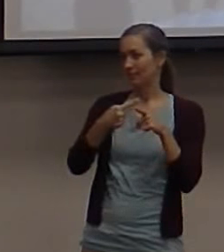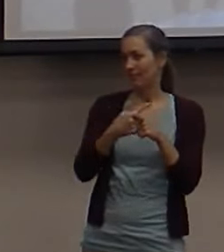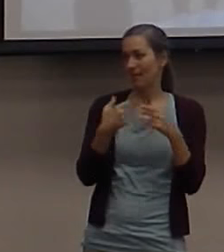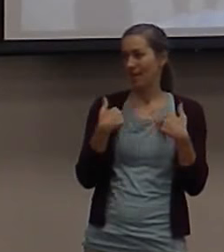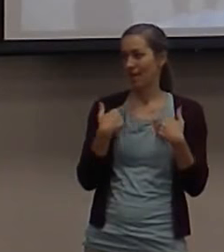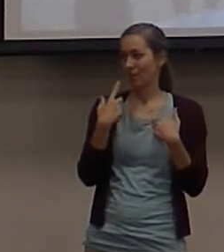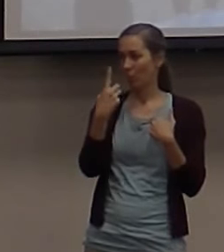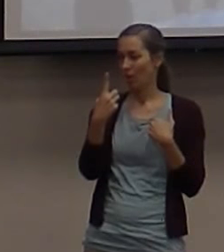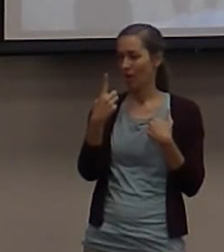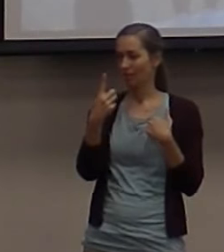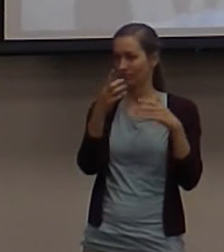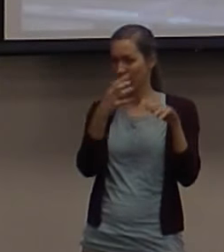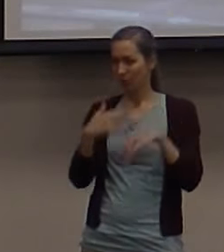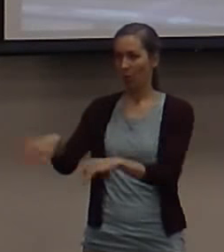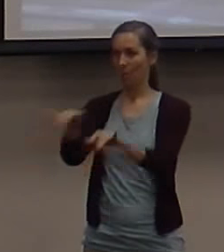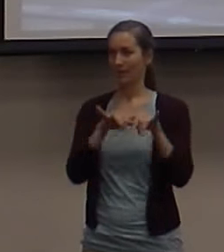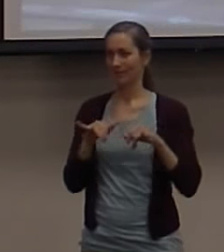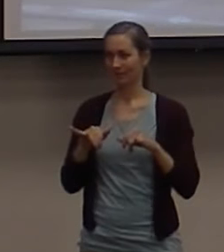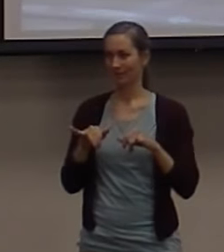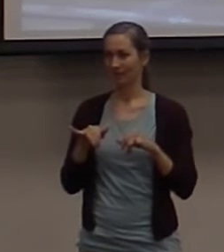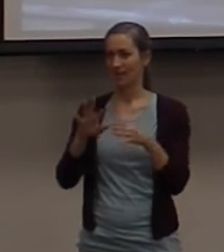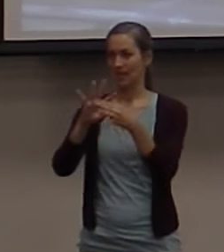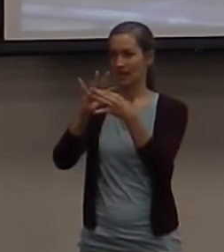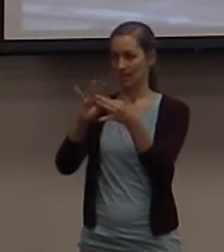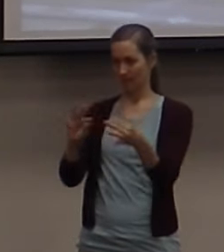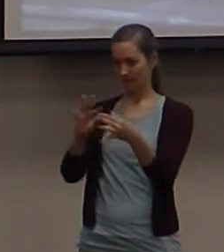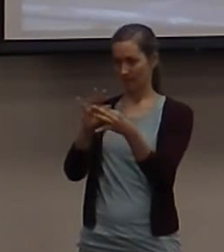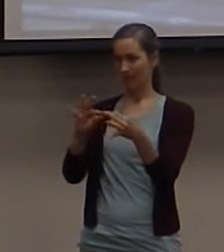common. There's a message that we need to share.